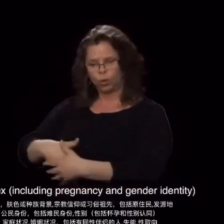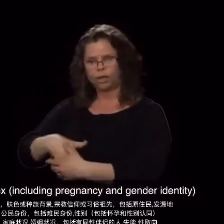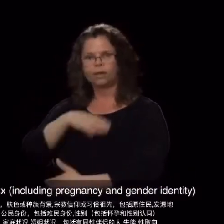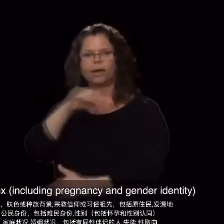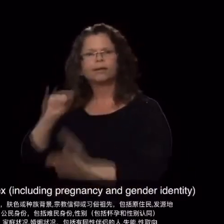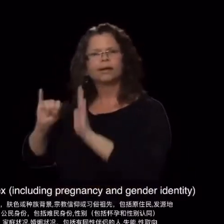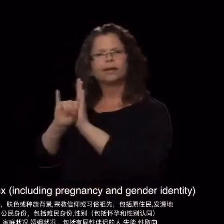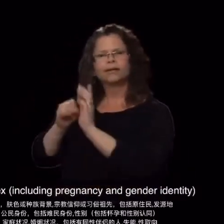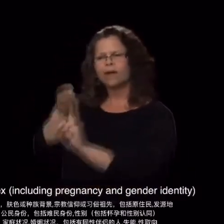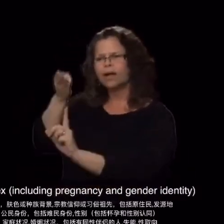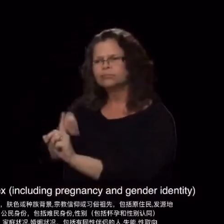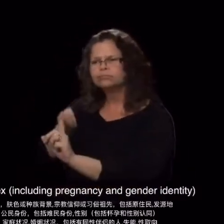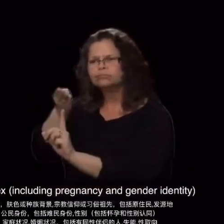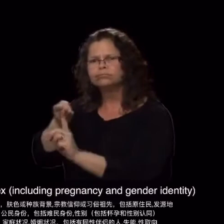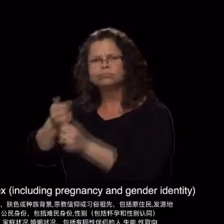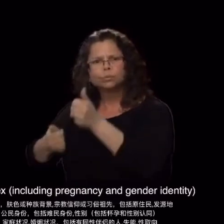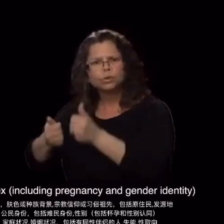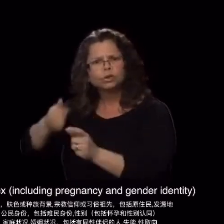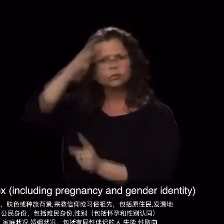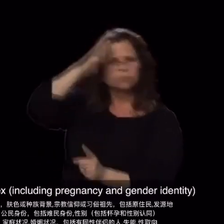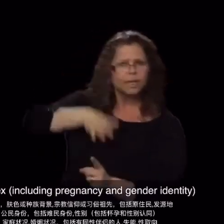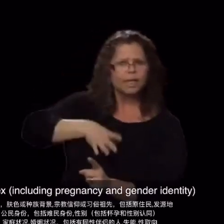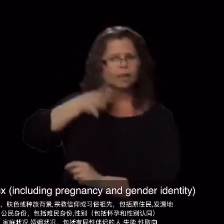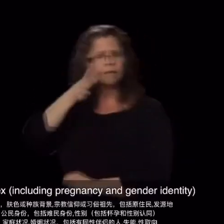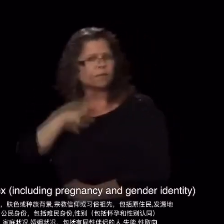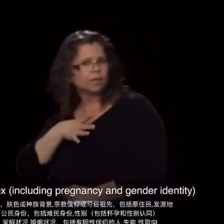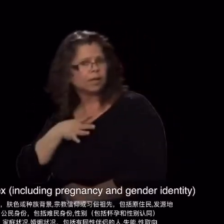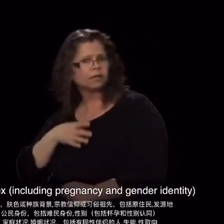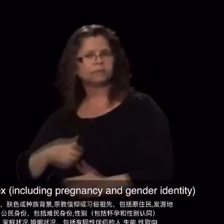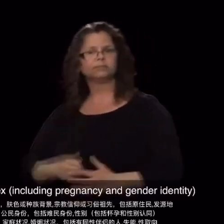sex, including pregnancy and gender identity,